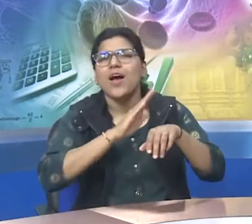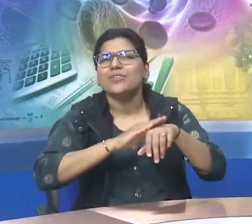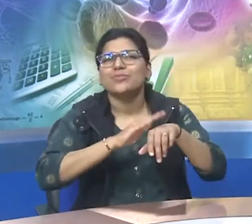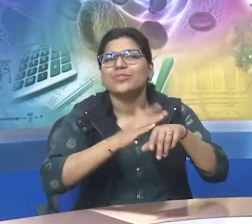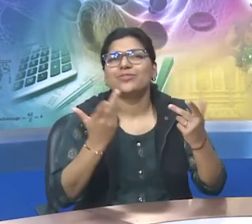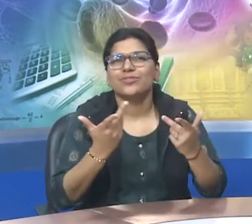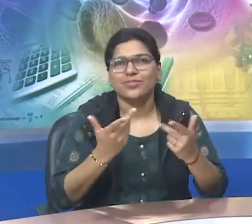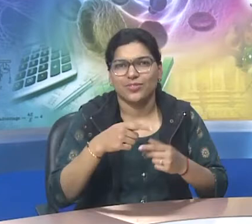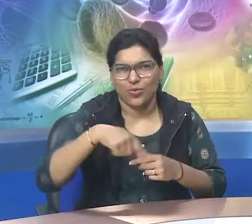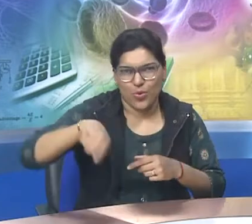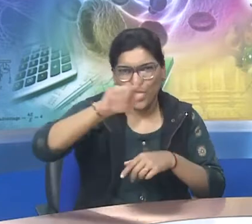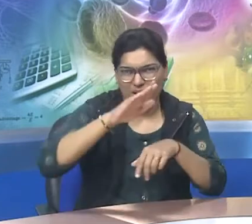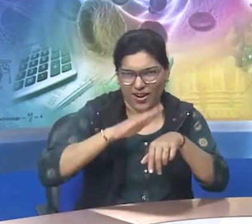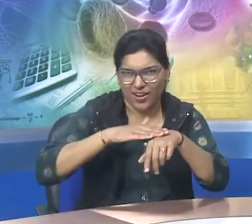when you were a child?